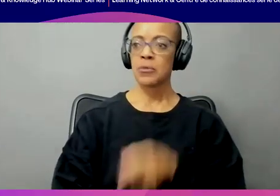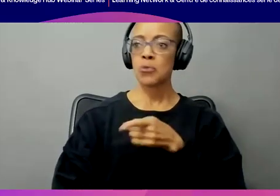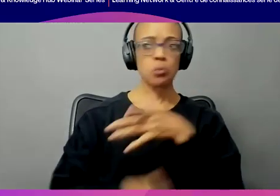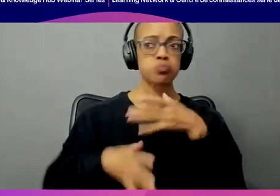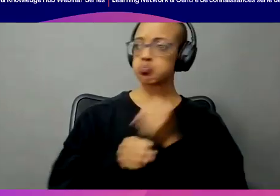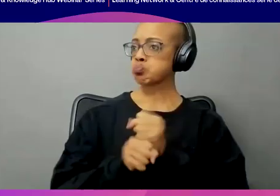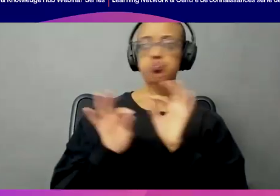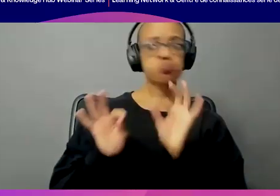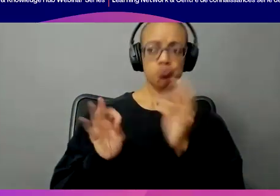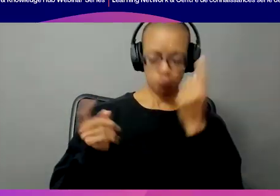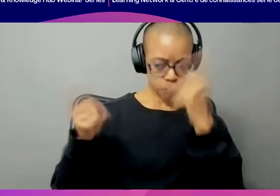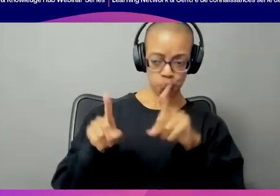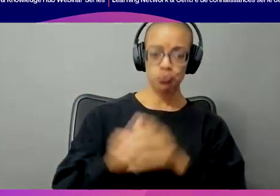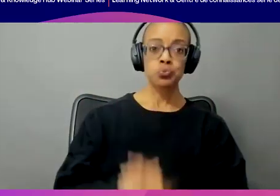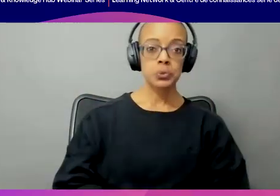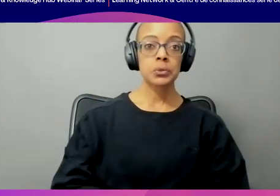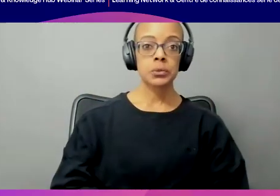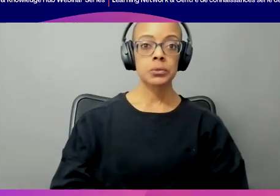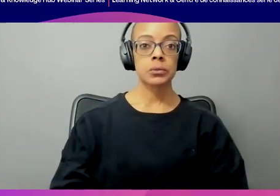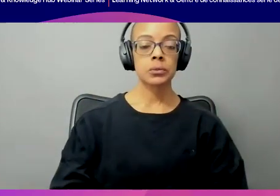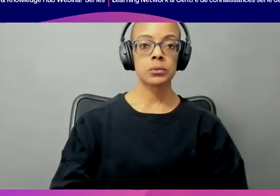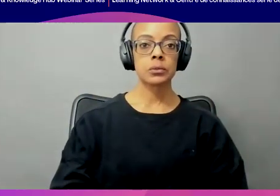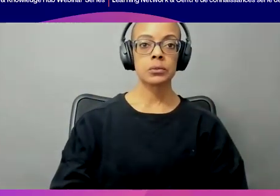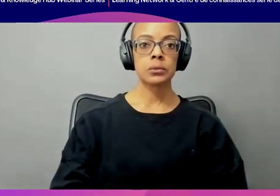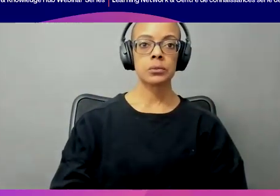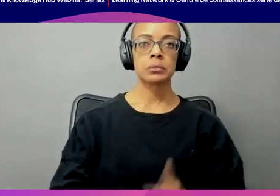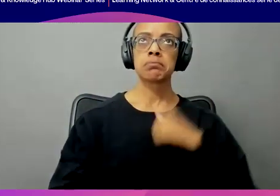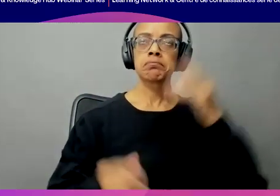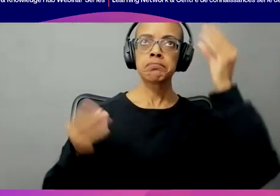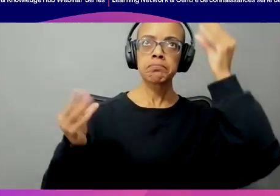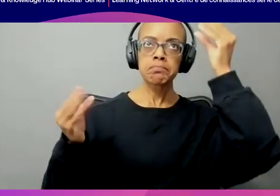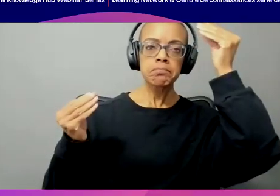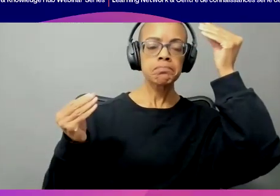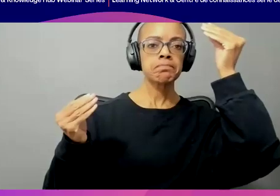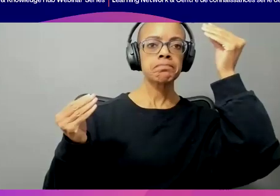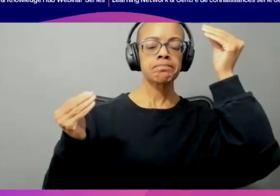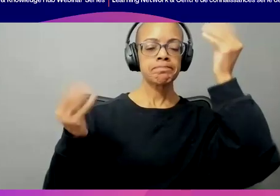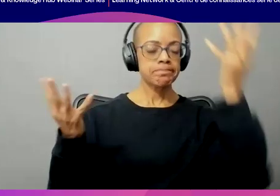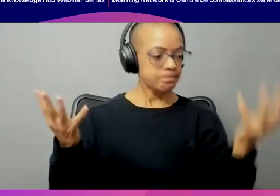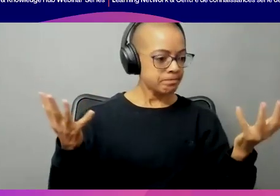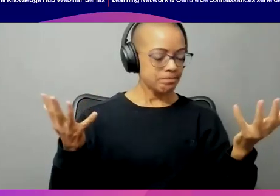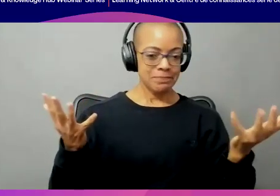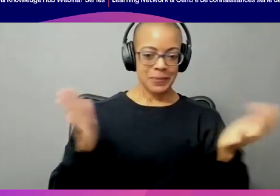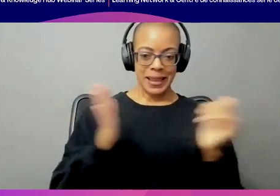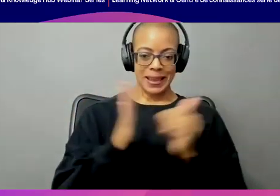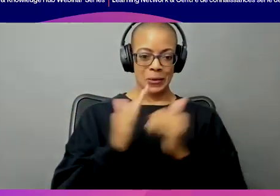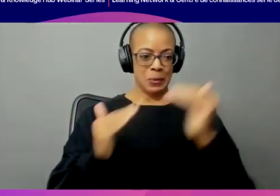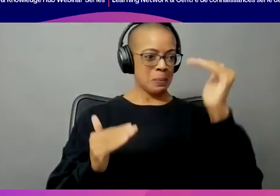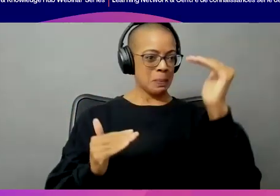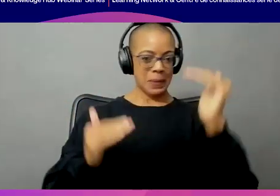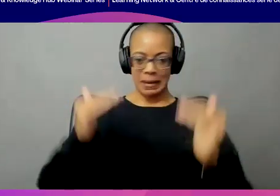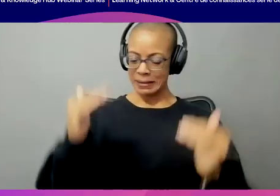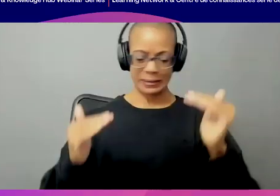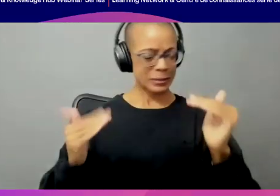Yeah, and I think, when I think about all of this is this, how do we balance, right? It's a